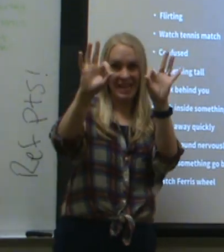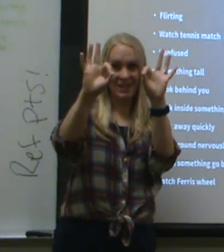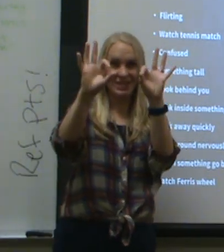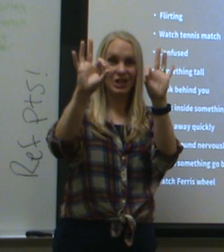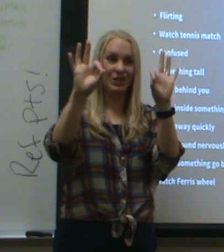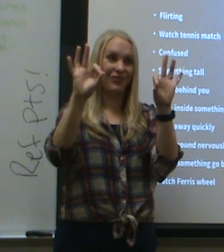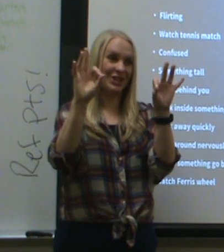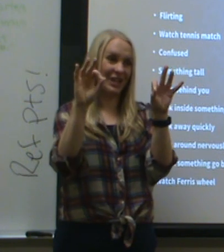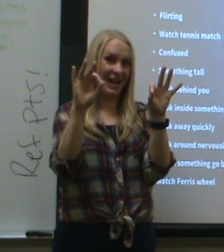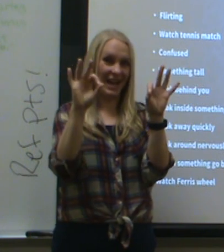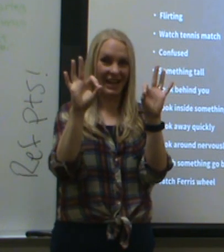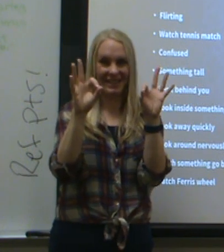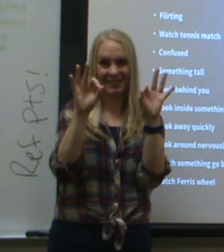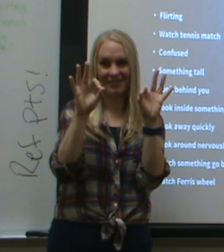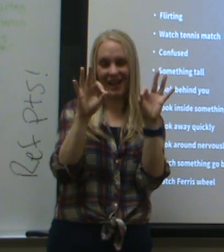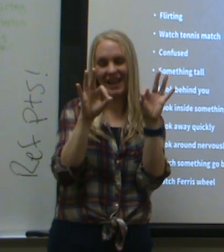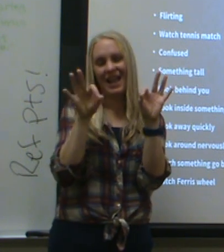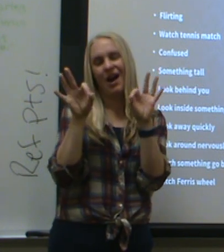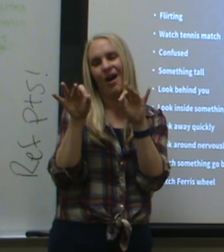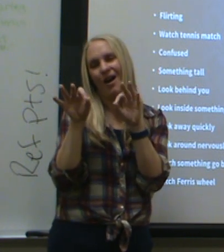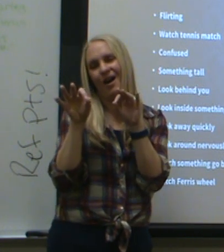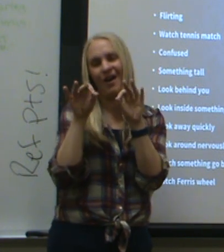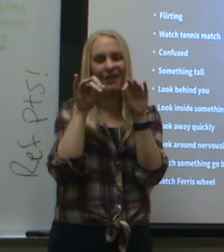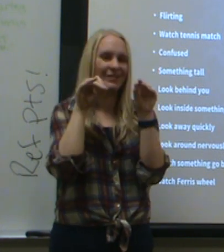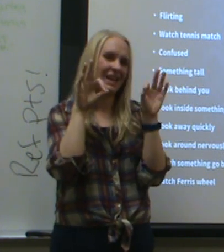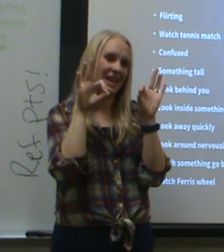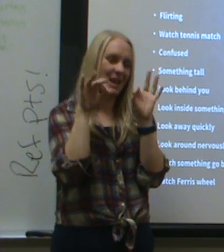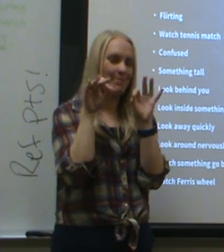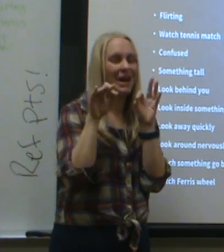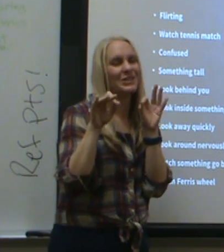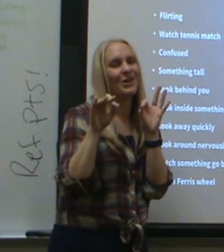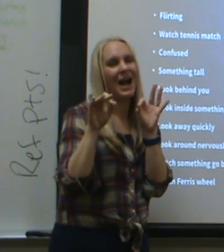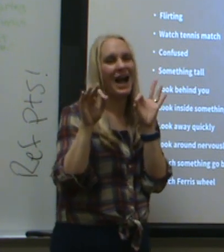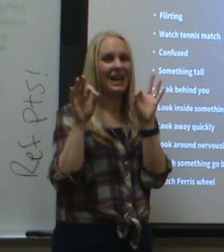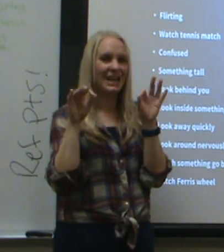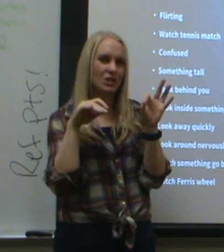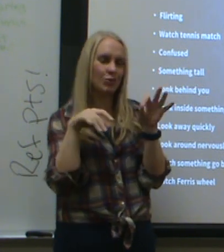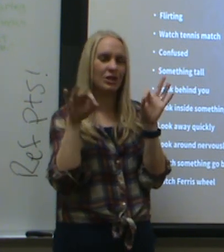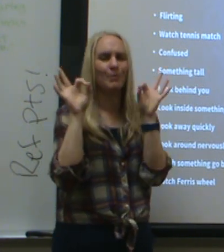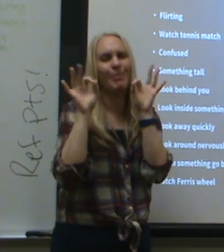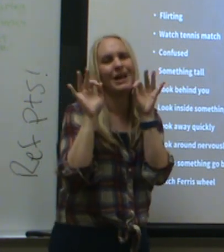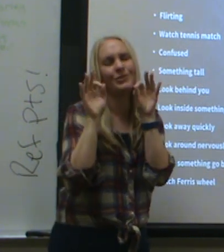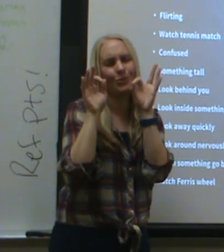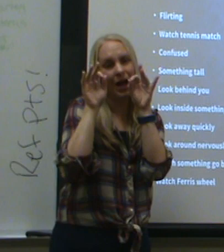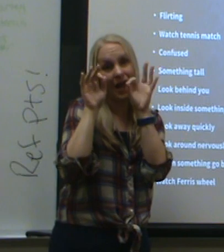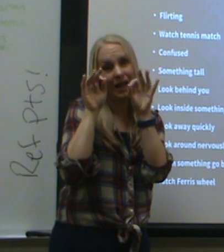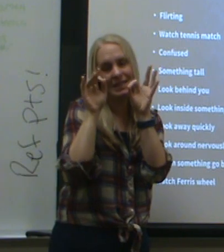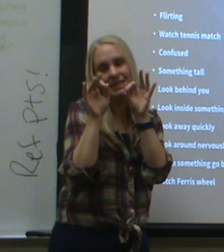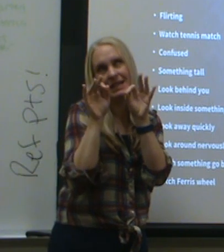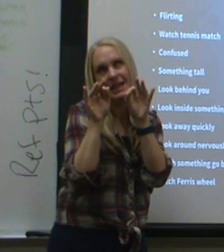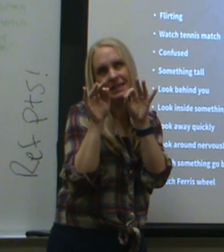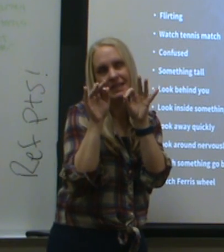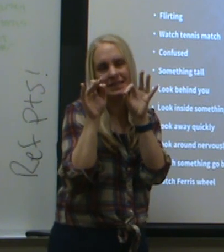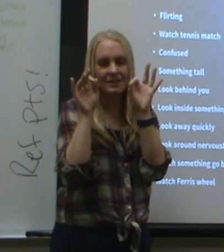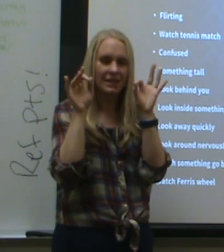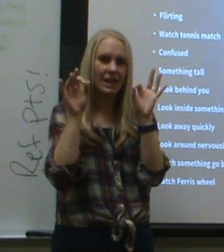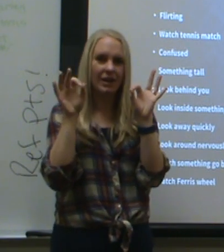Here's a good flirty eye, right? Oh, like bat your eyelashes. You got to bat your eyes like this,